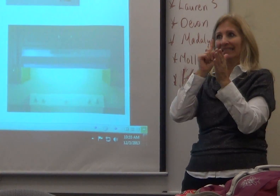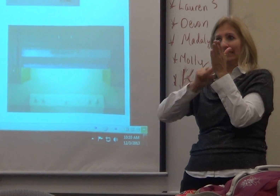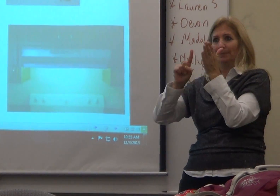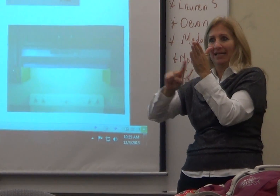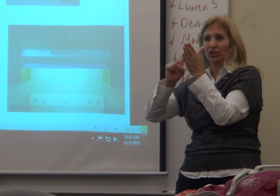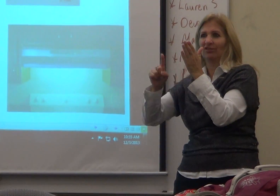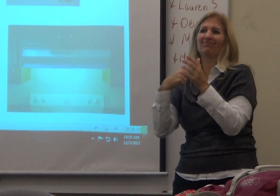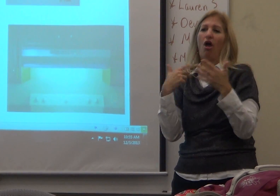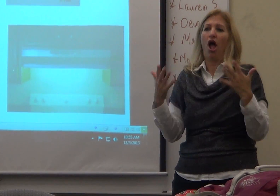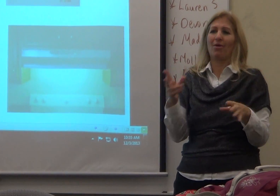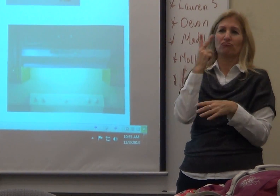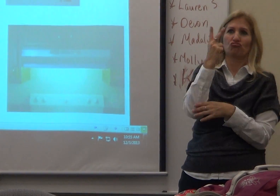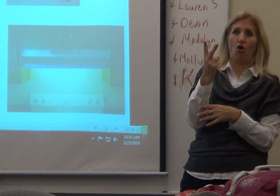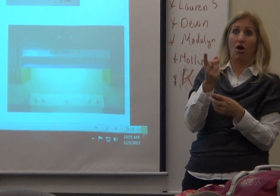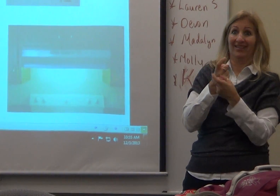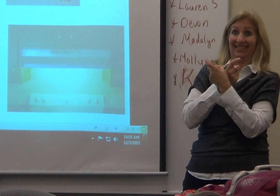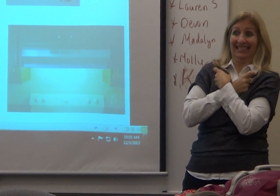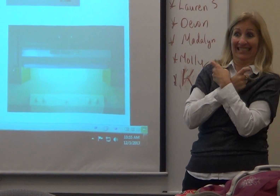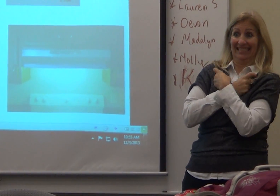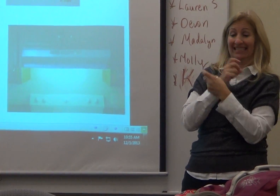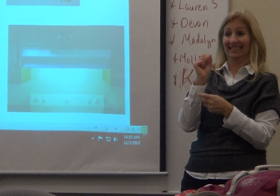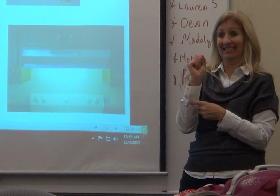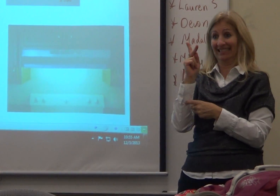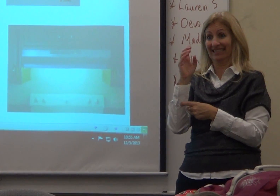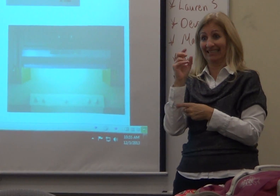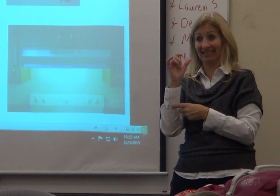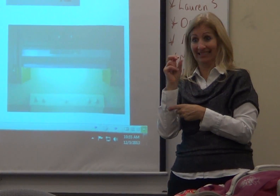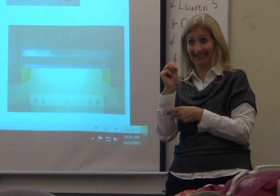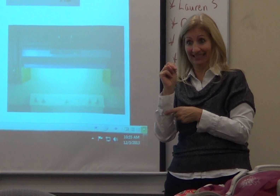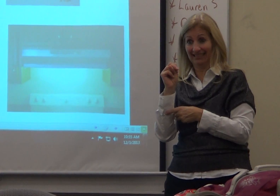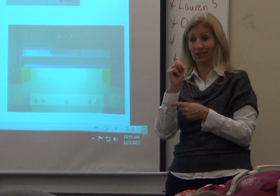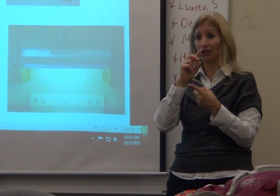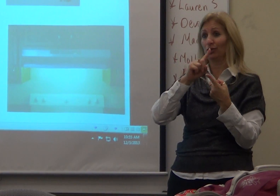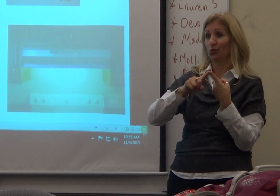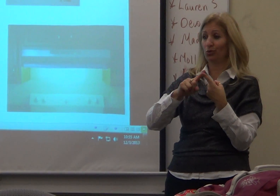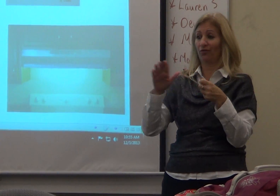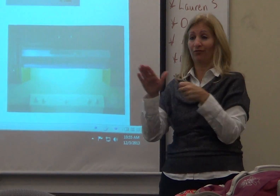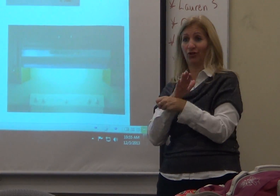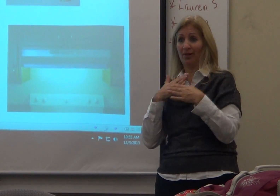When the contractors were finished building Water Tower View, and they made the kitchen,